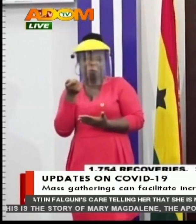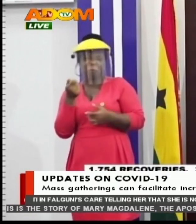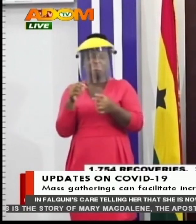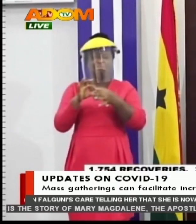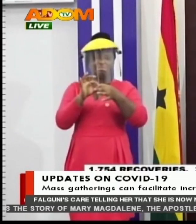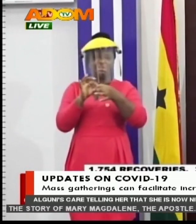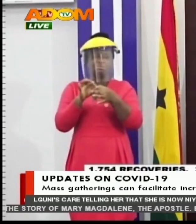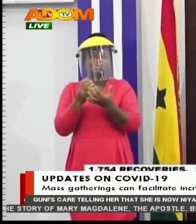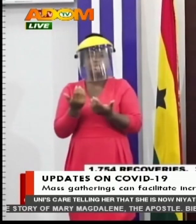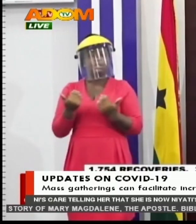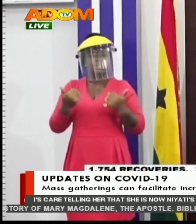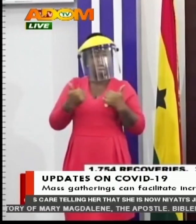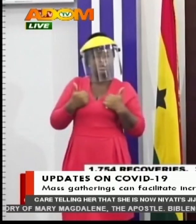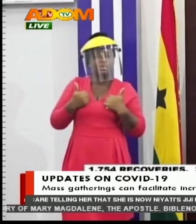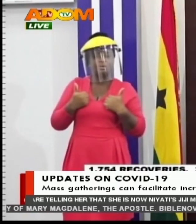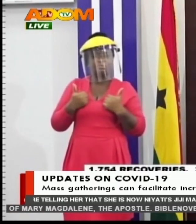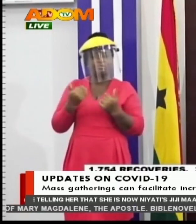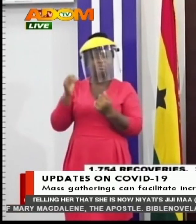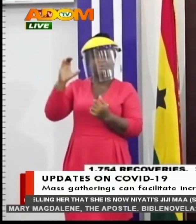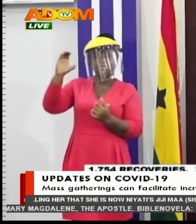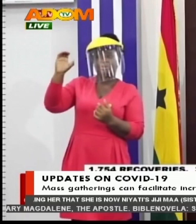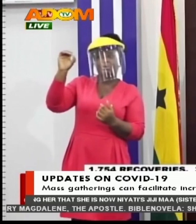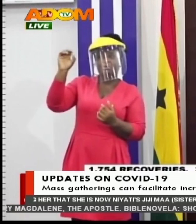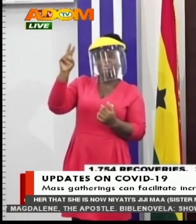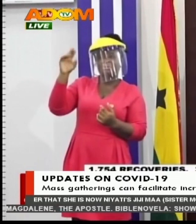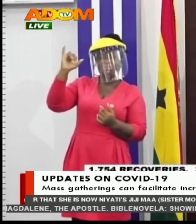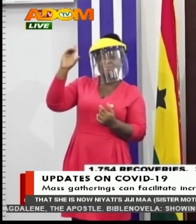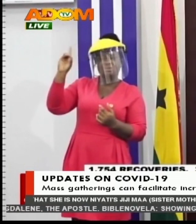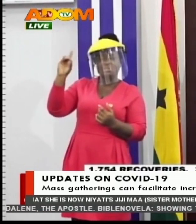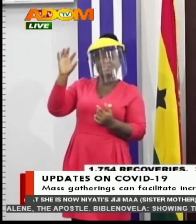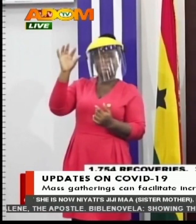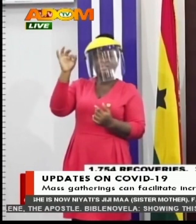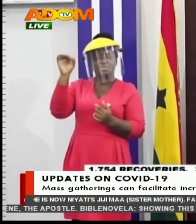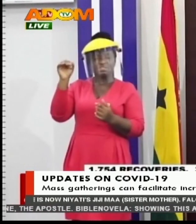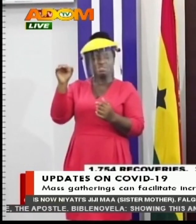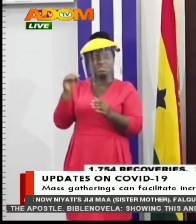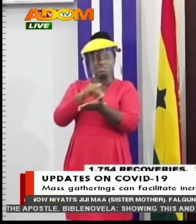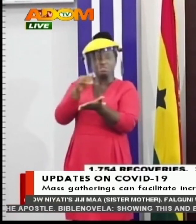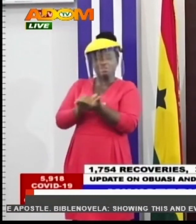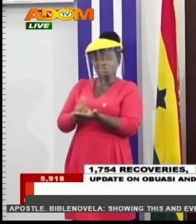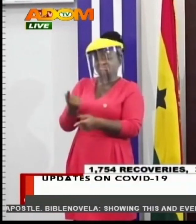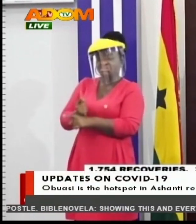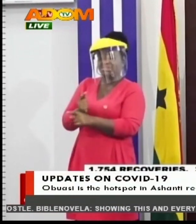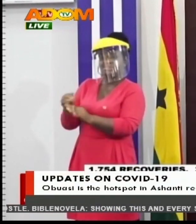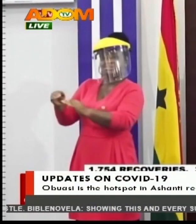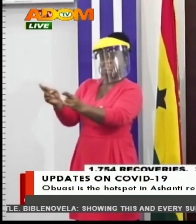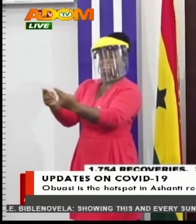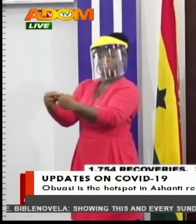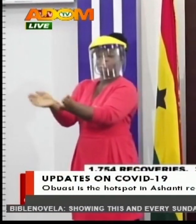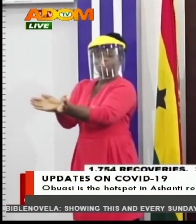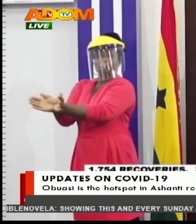place before the spike. But let me say that I think the late release of the results took them by